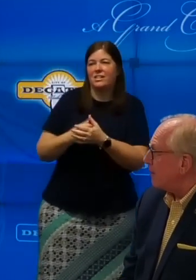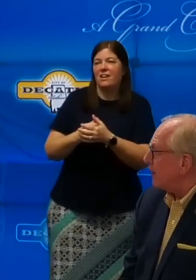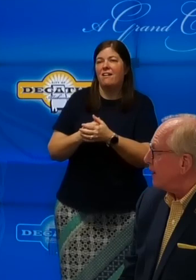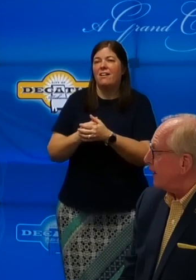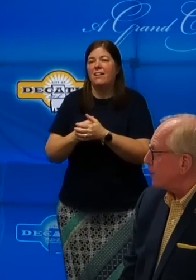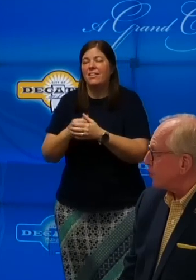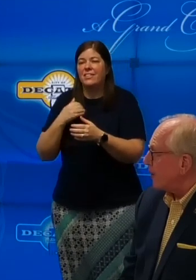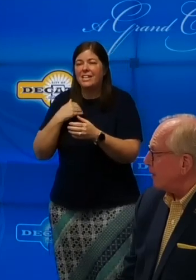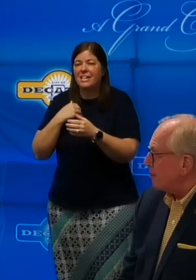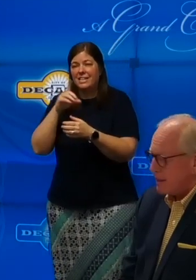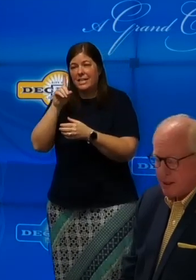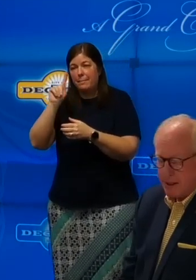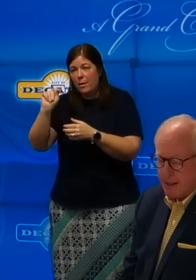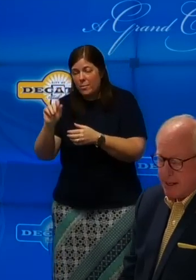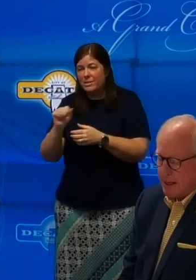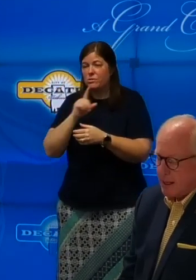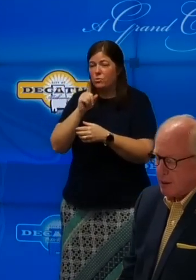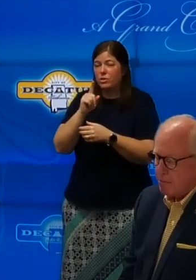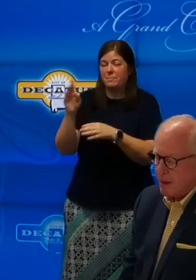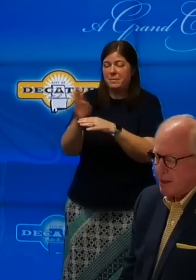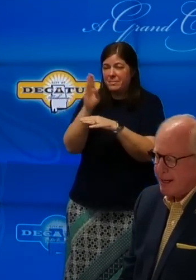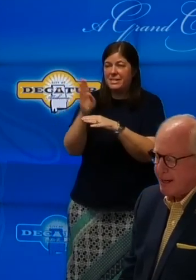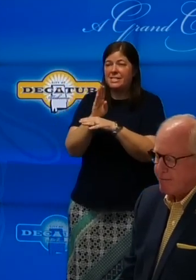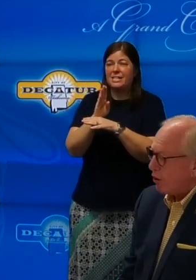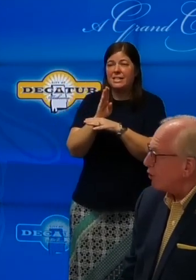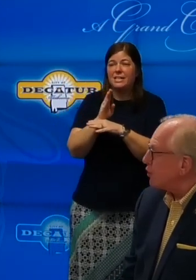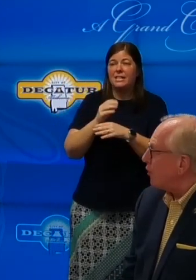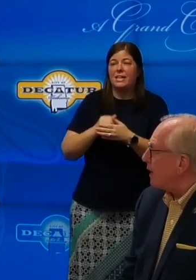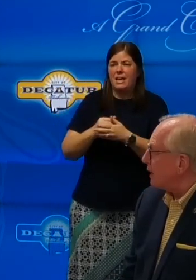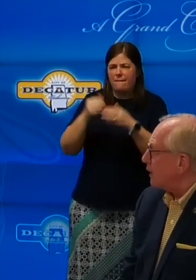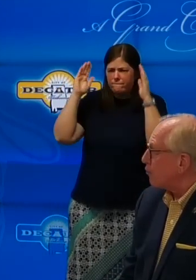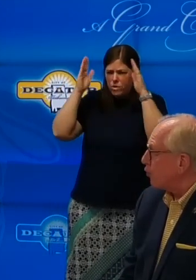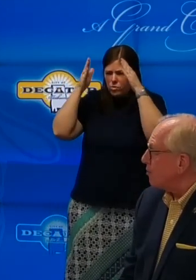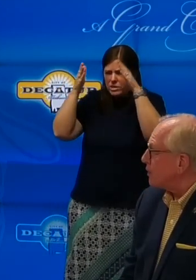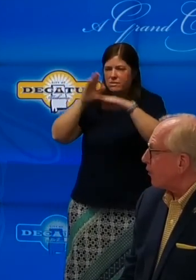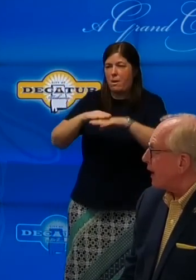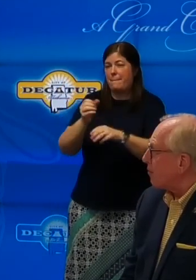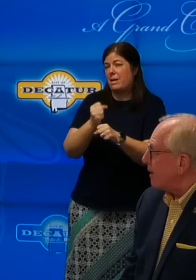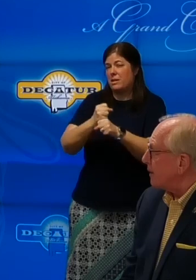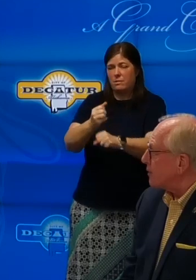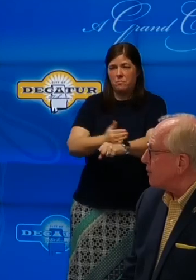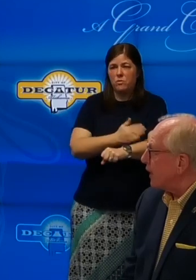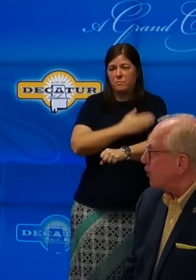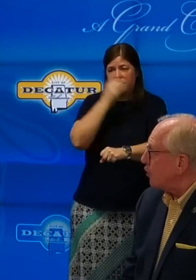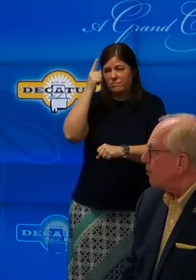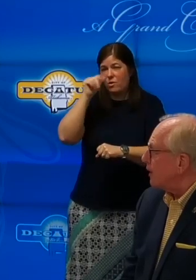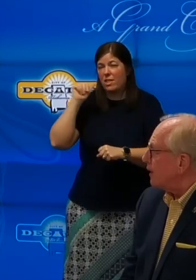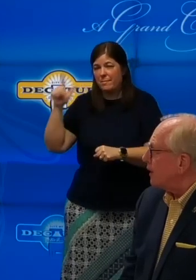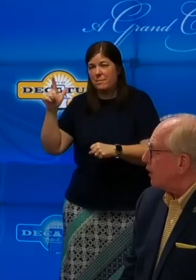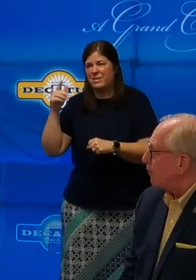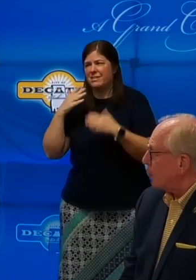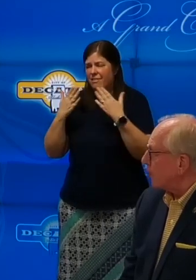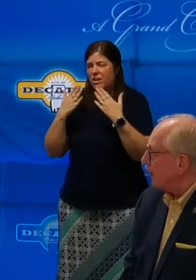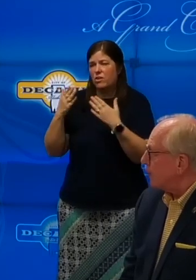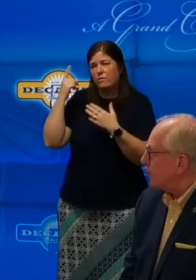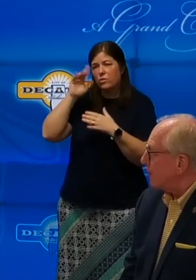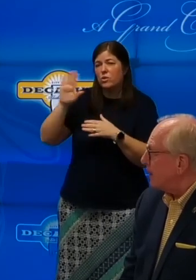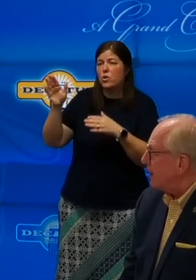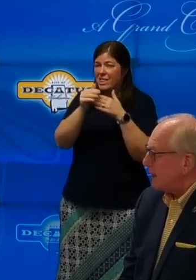has been extremely busy and focused on making improvements for Alabamians, and thank you for